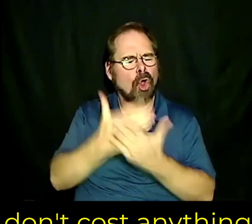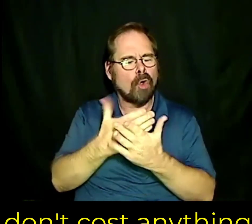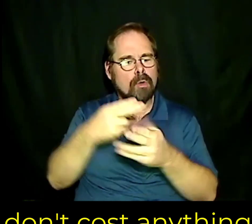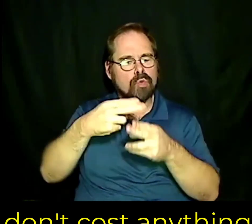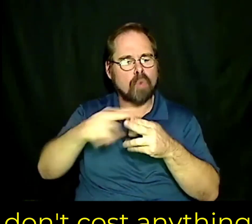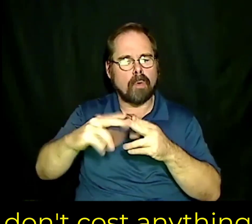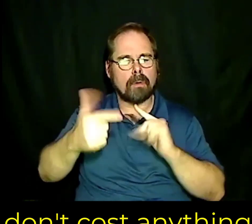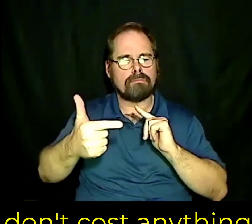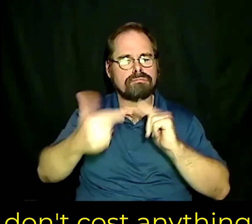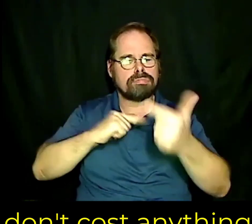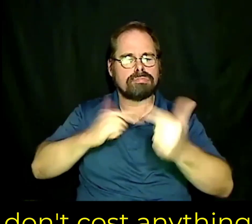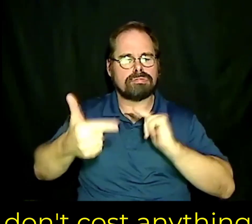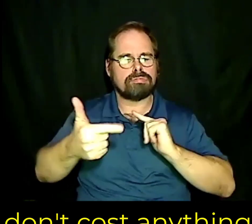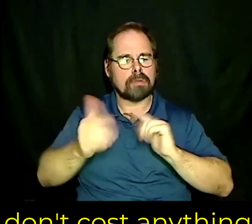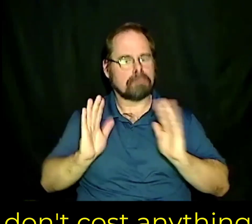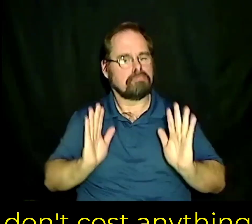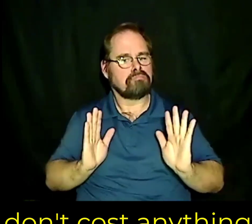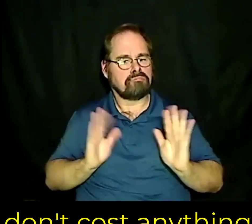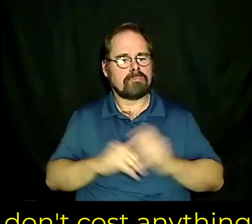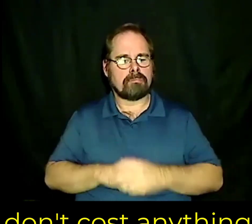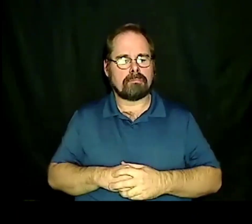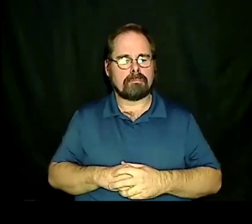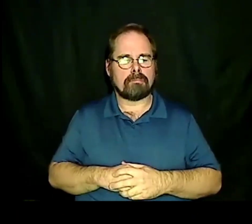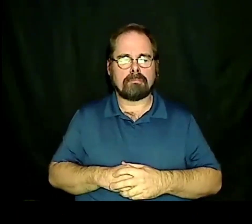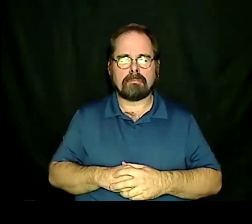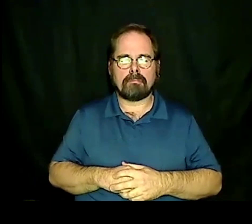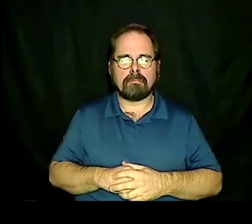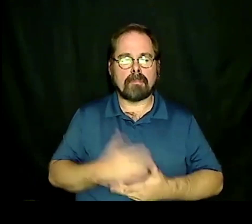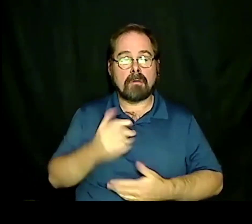that are good for short interactions.